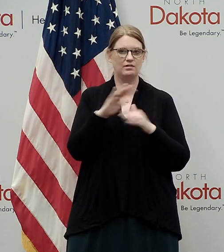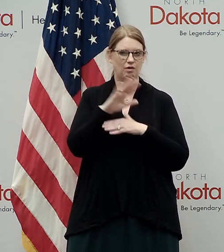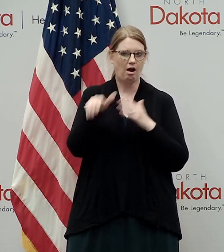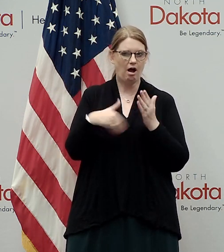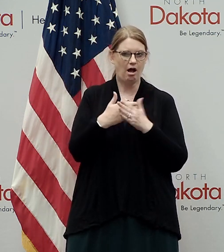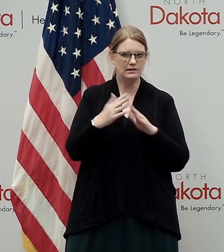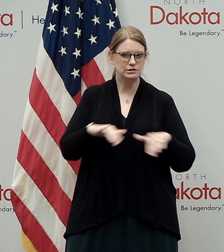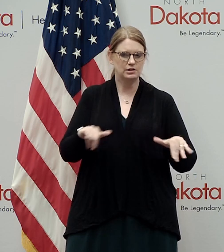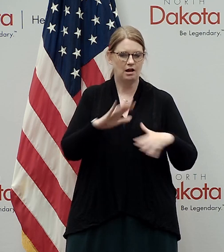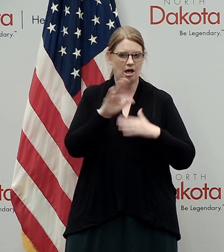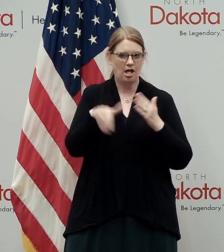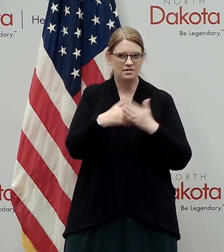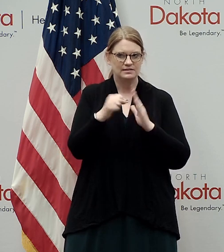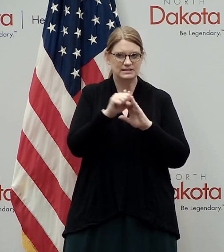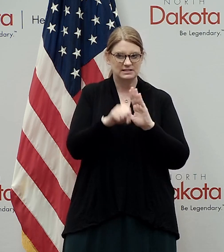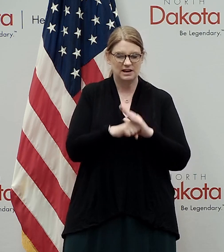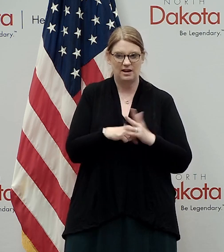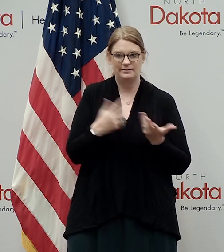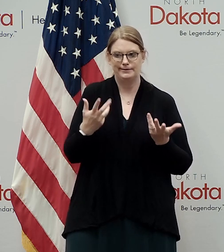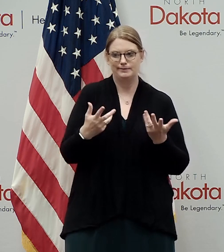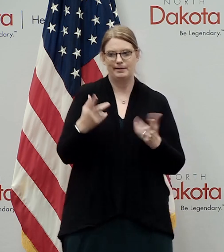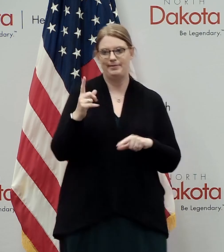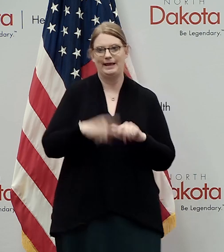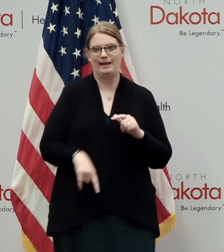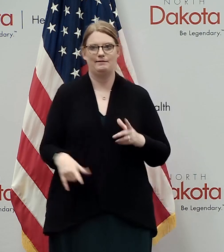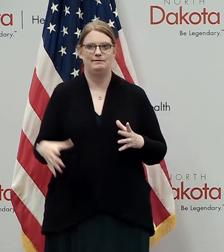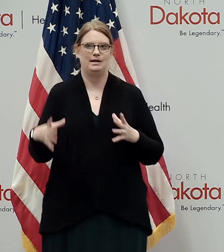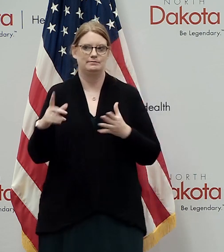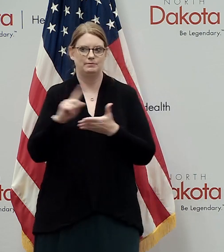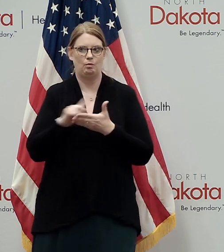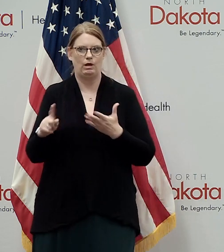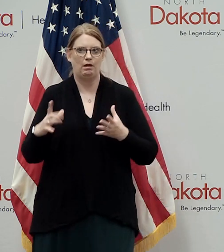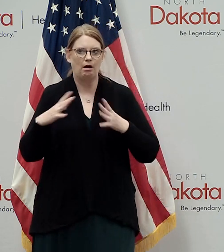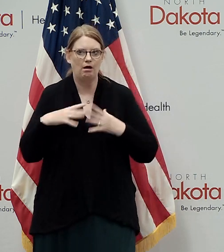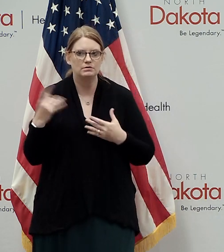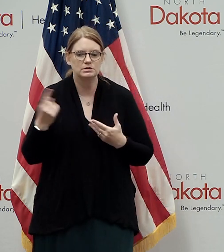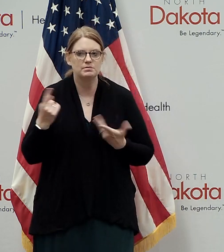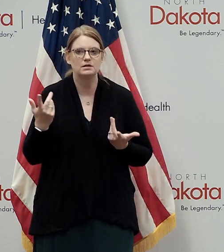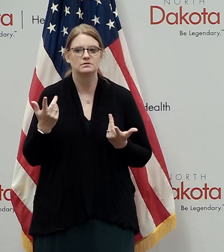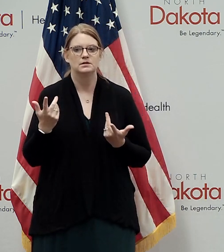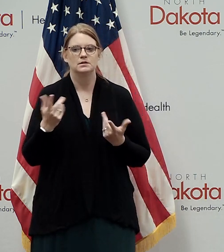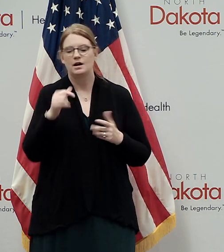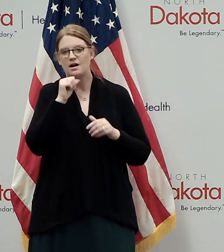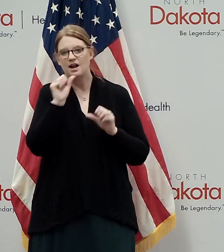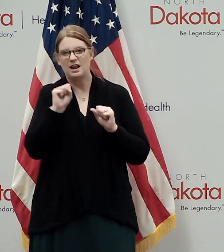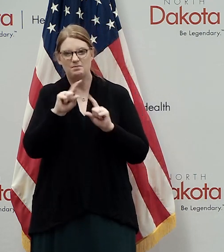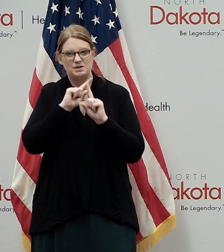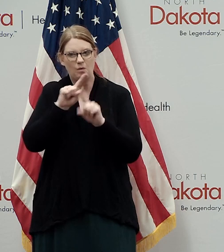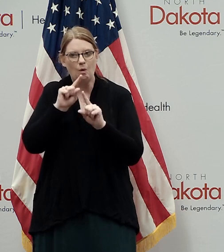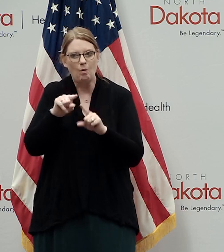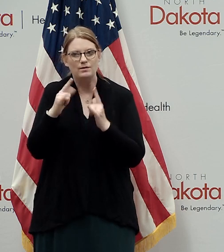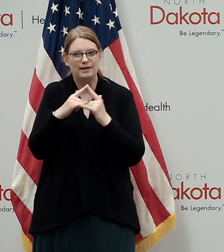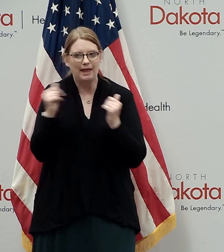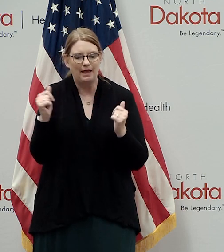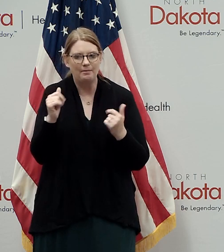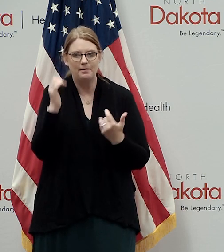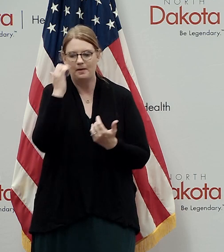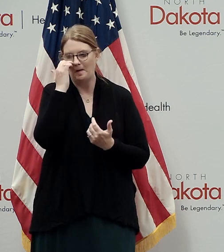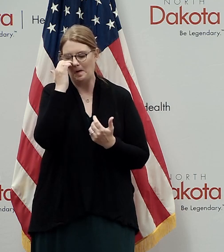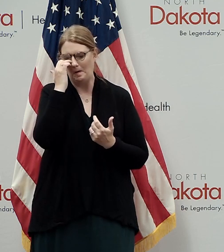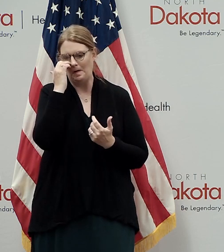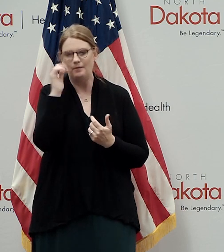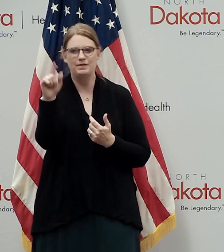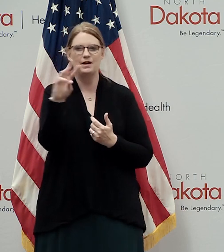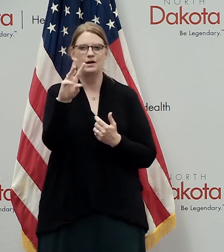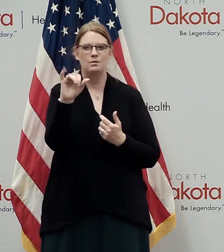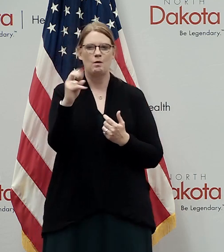that might have not been able to take a week off or are interested or not able to attend the 4-H camp in Washburn